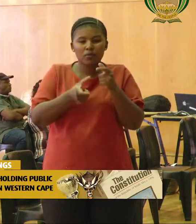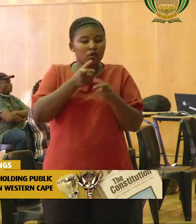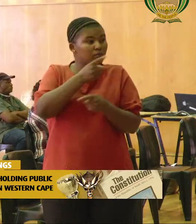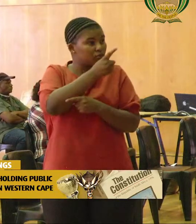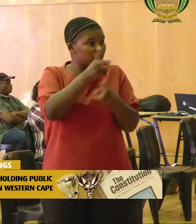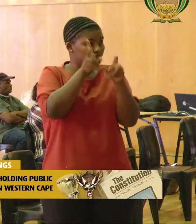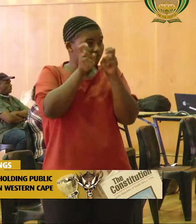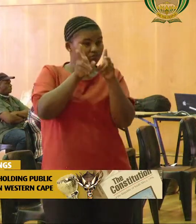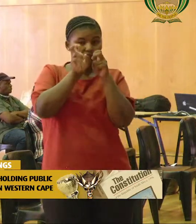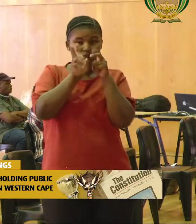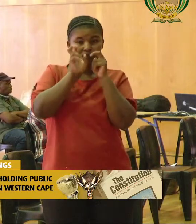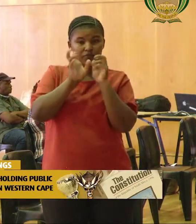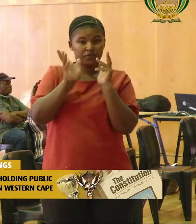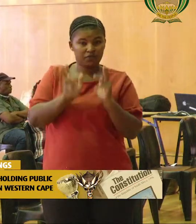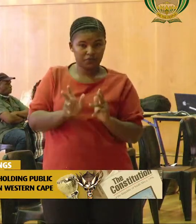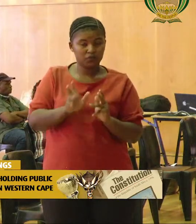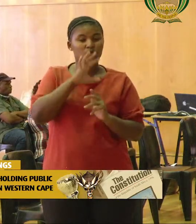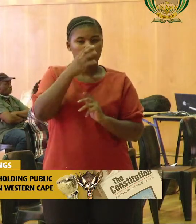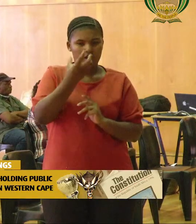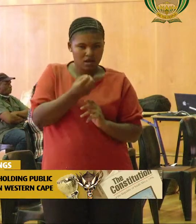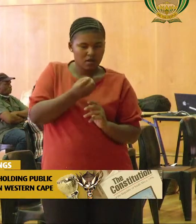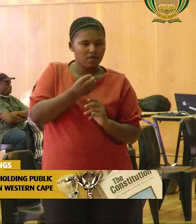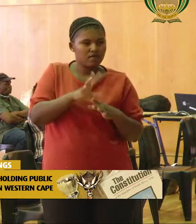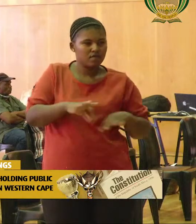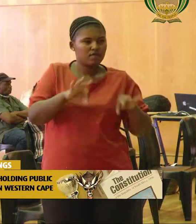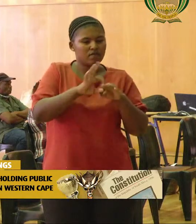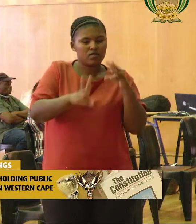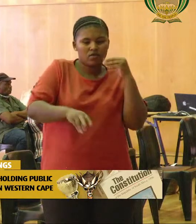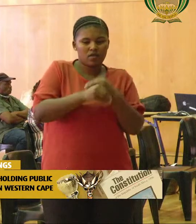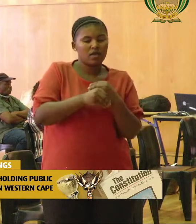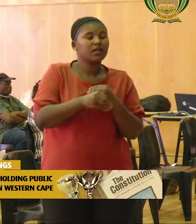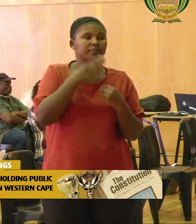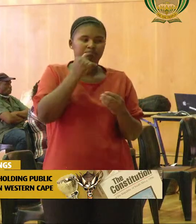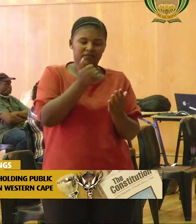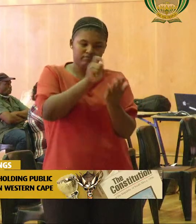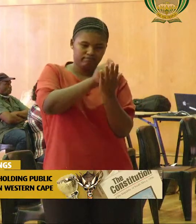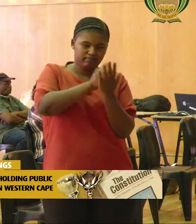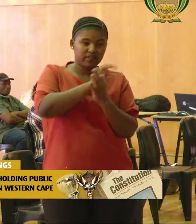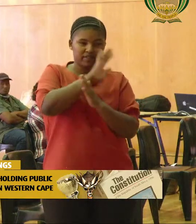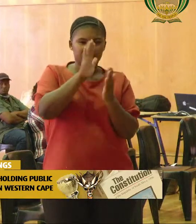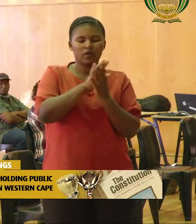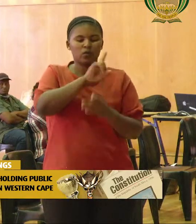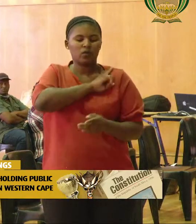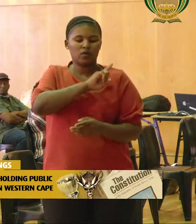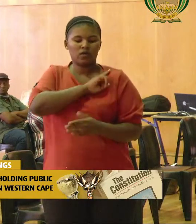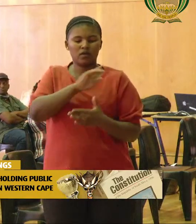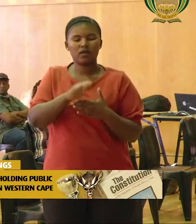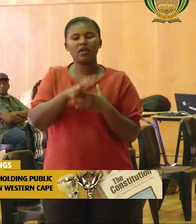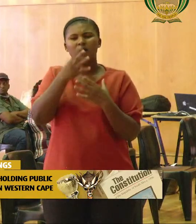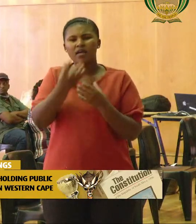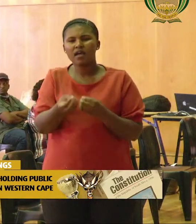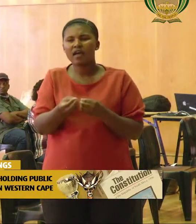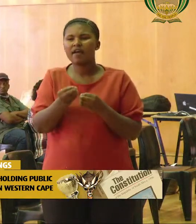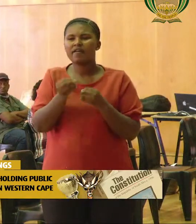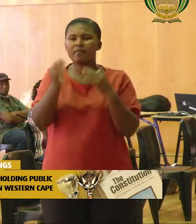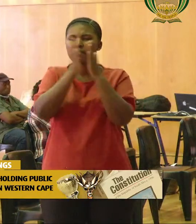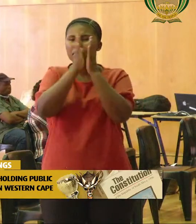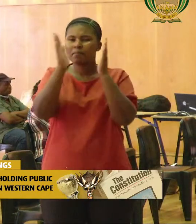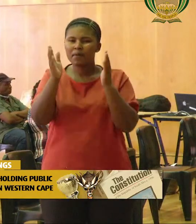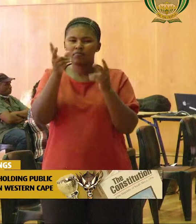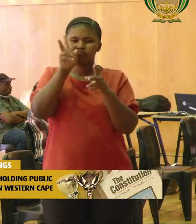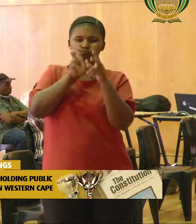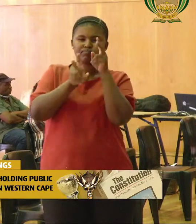apha zizoba ne-contribution ezinto ziyakhawunta because zikhona nezinye i-public hearing